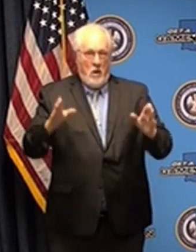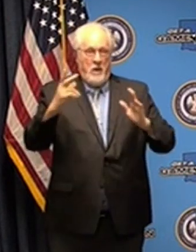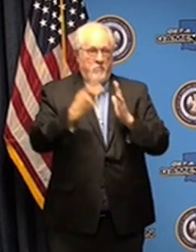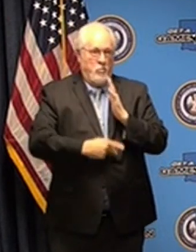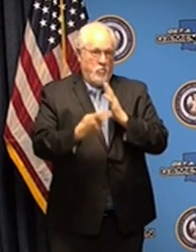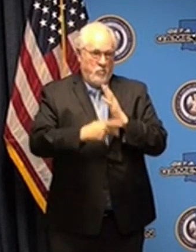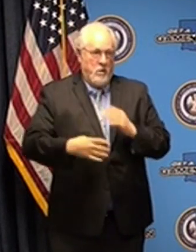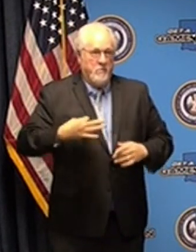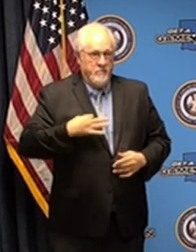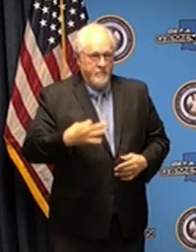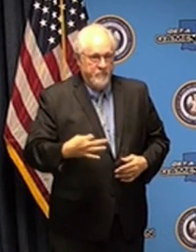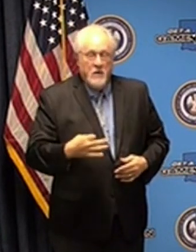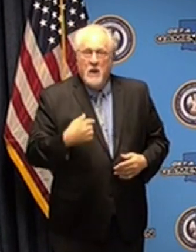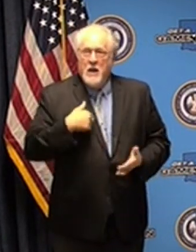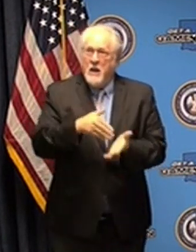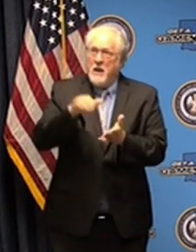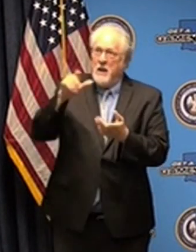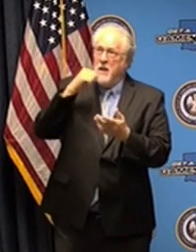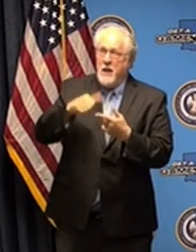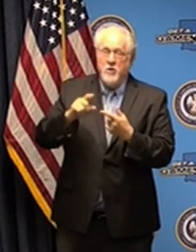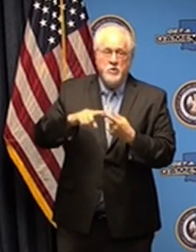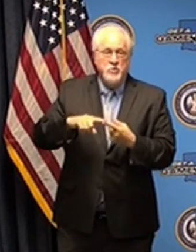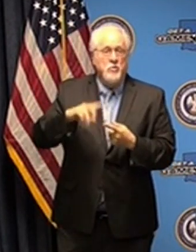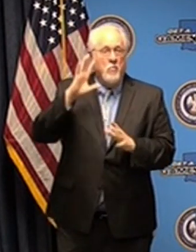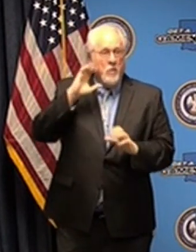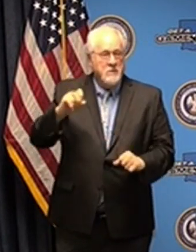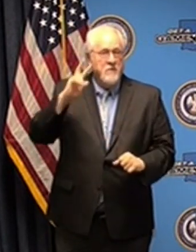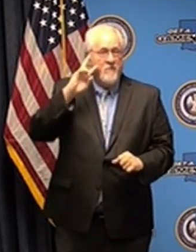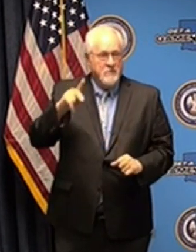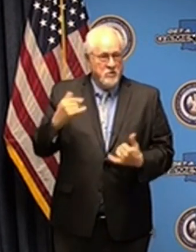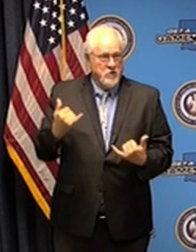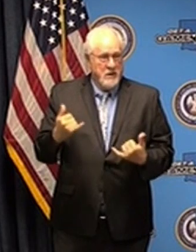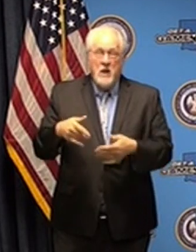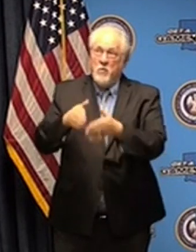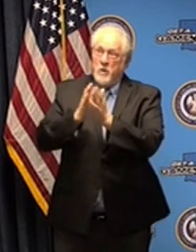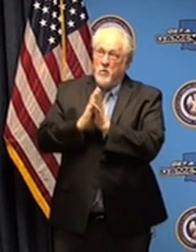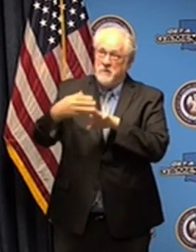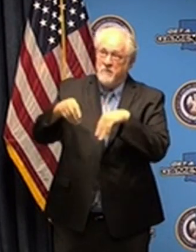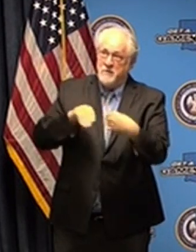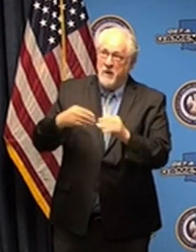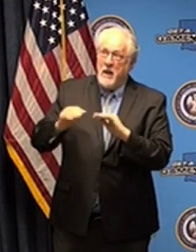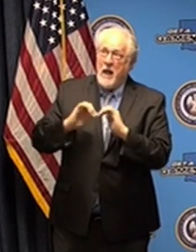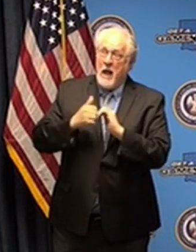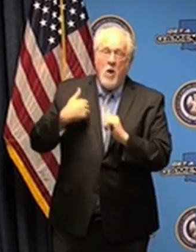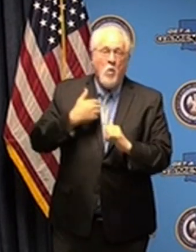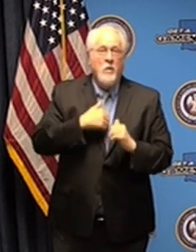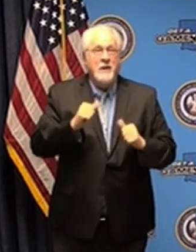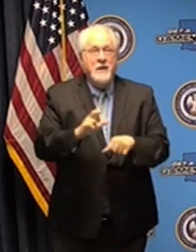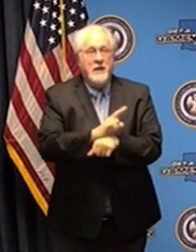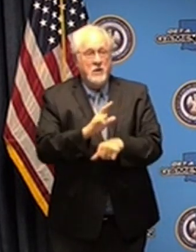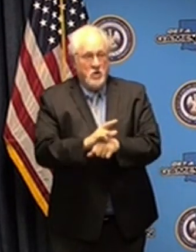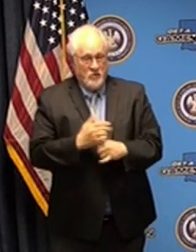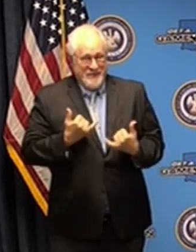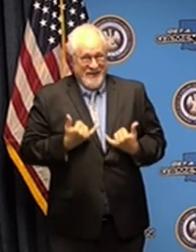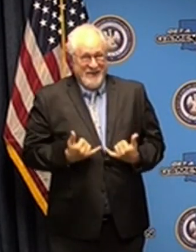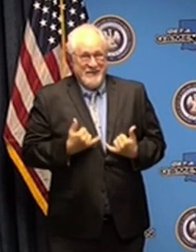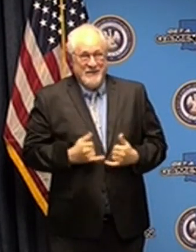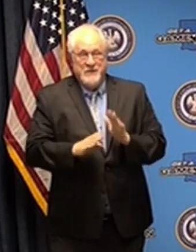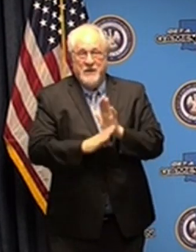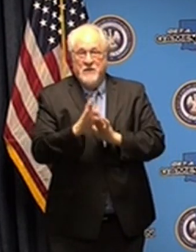program eligibility. I've sent a letter to the president and the vice president earlier today to request flexibility on how we can use existing